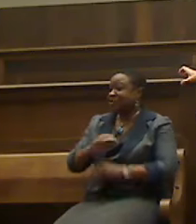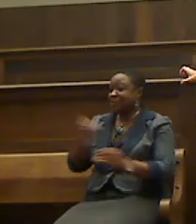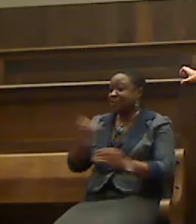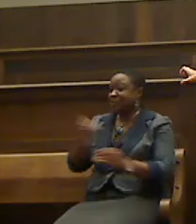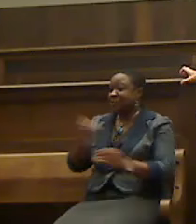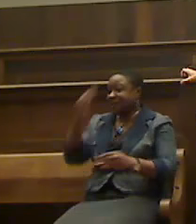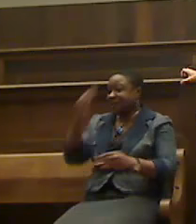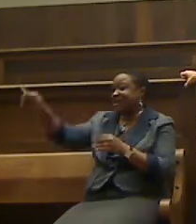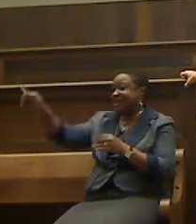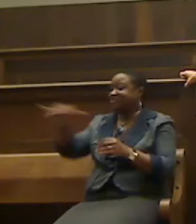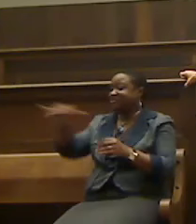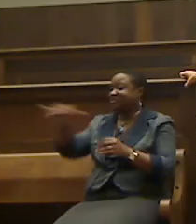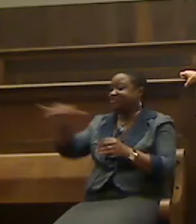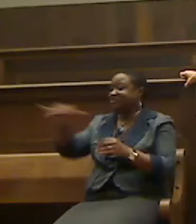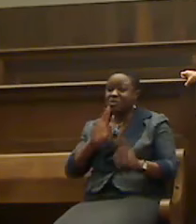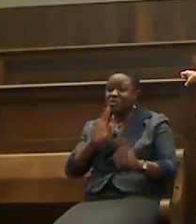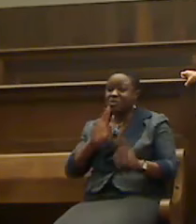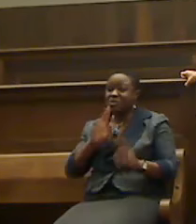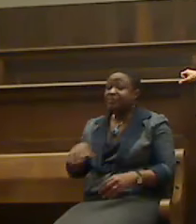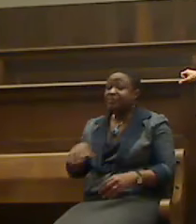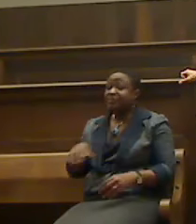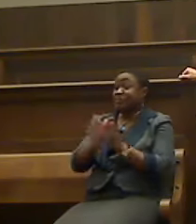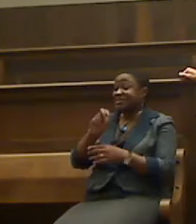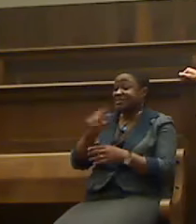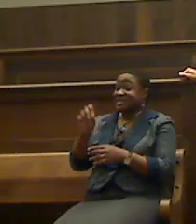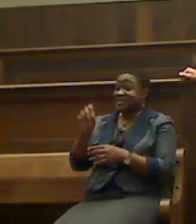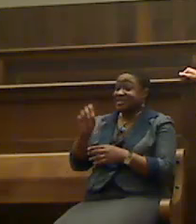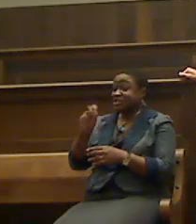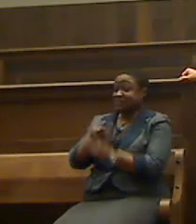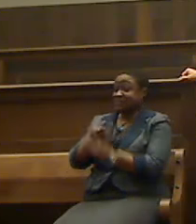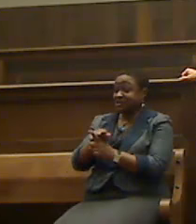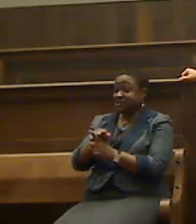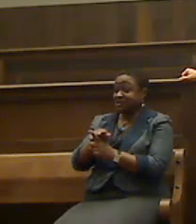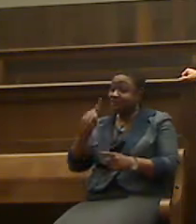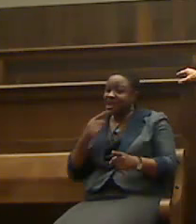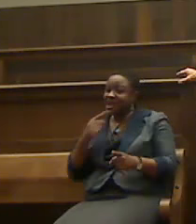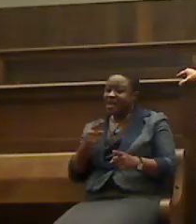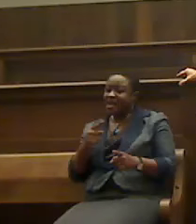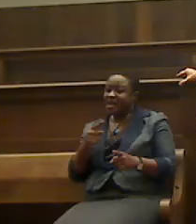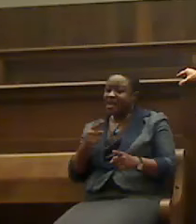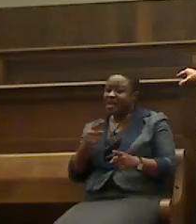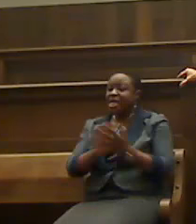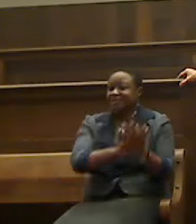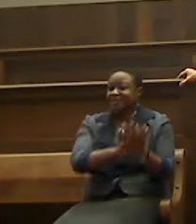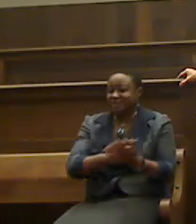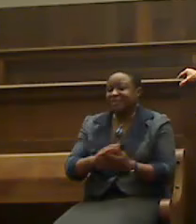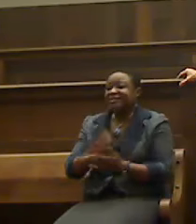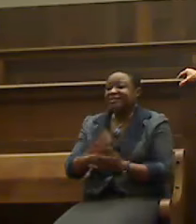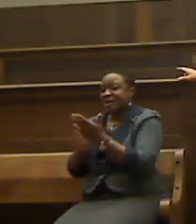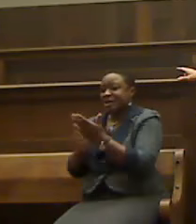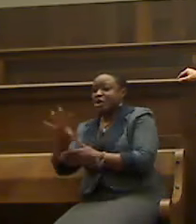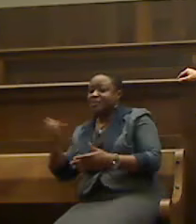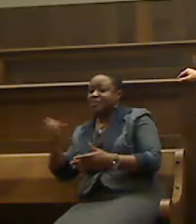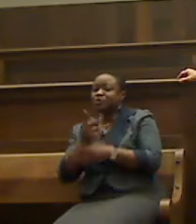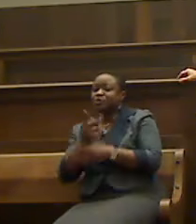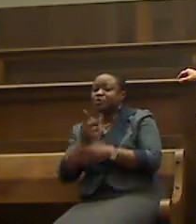have, in the book Seeds of Deception, a chapter called Muscling the Media, which describes some of the tactics they use to silence